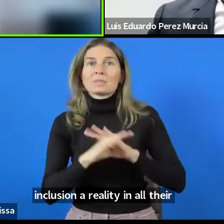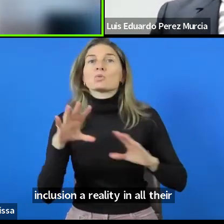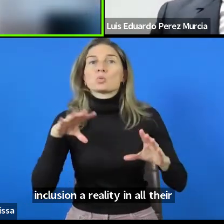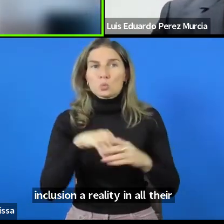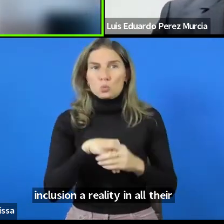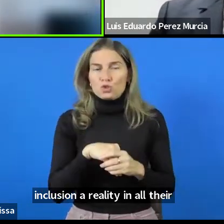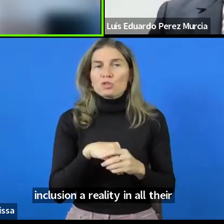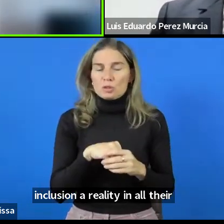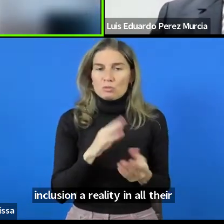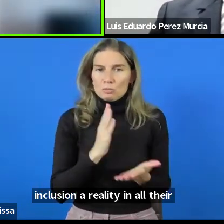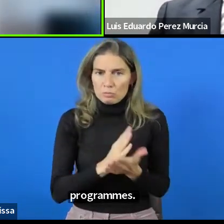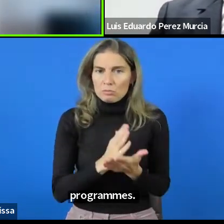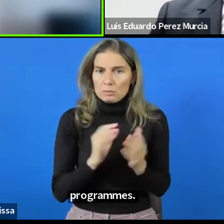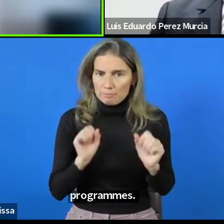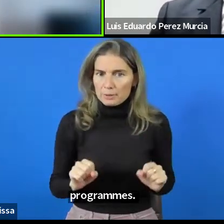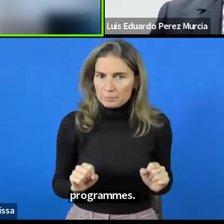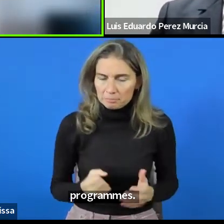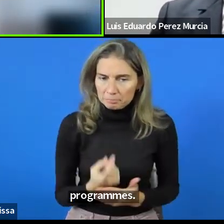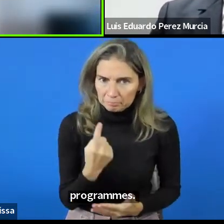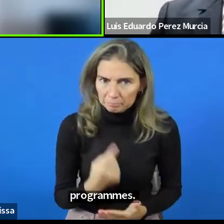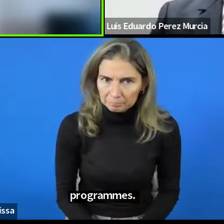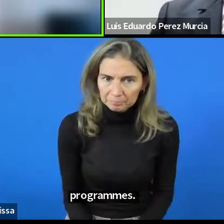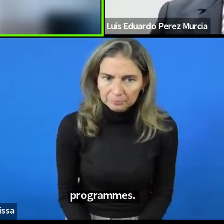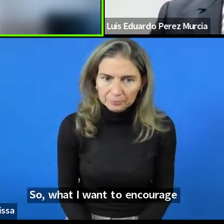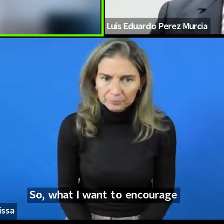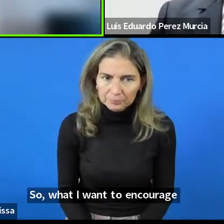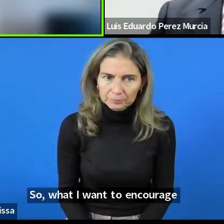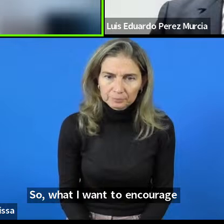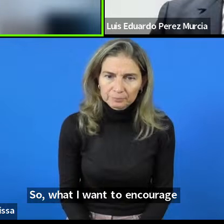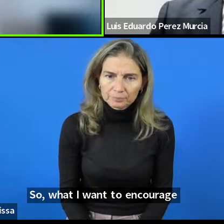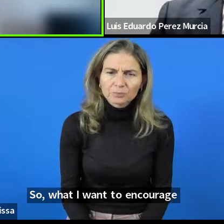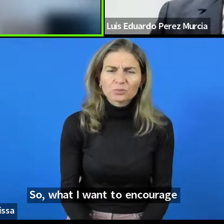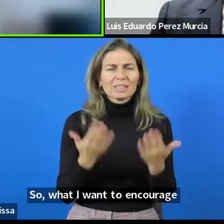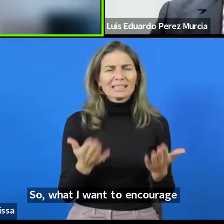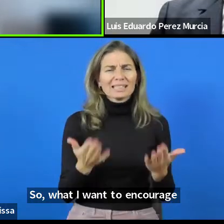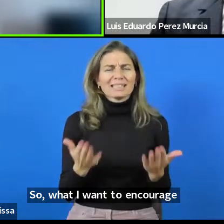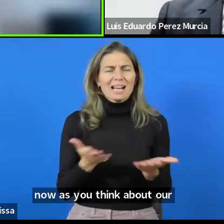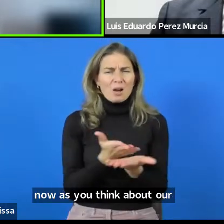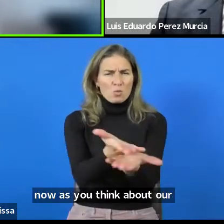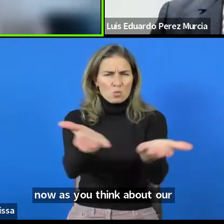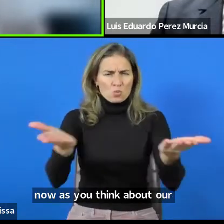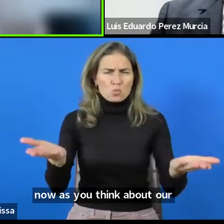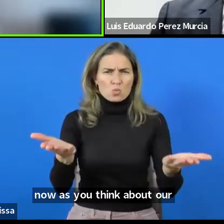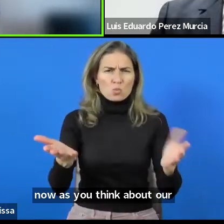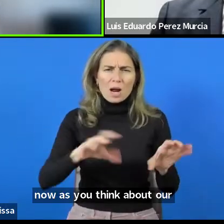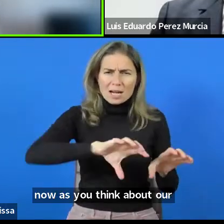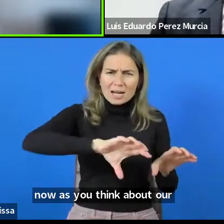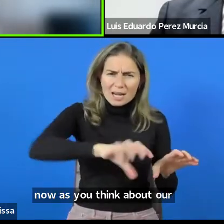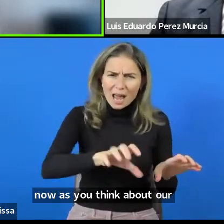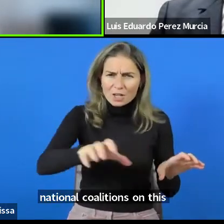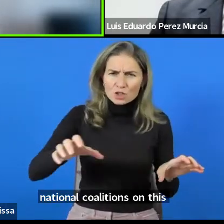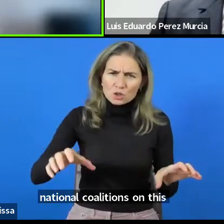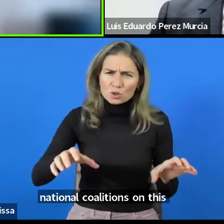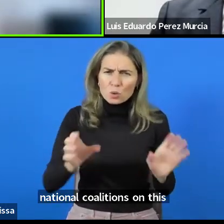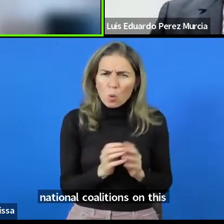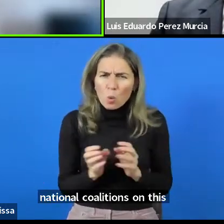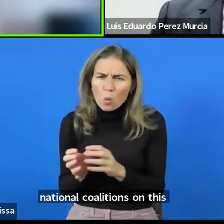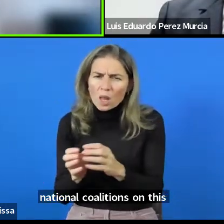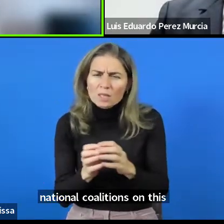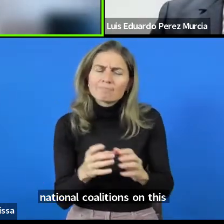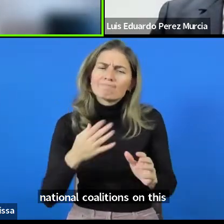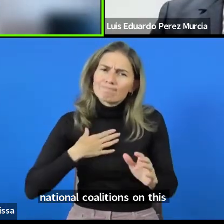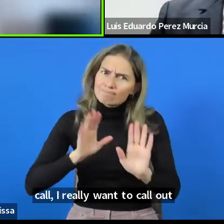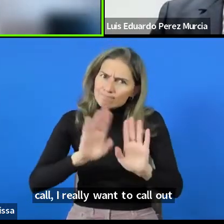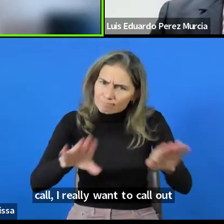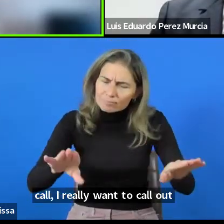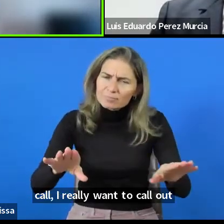if I think about our national coalitions on this call, I really want to call and challenge you to reach out to